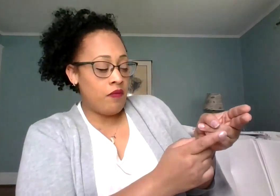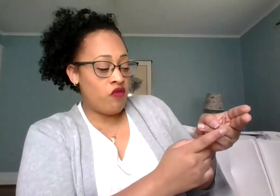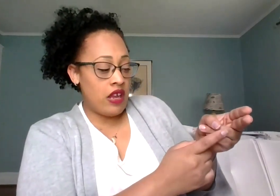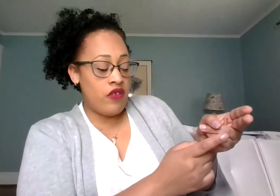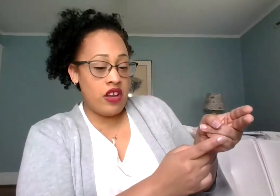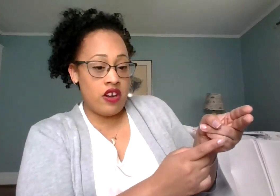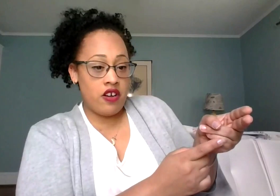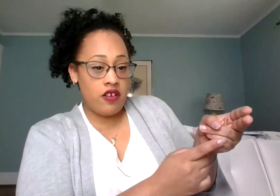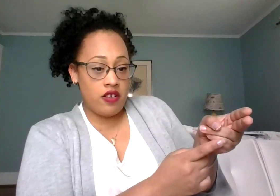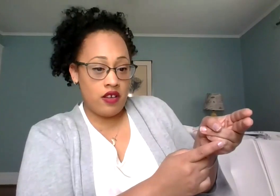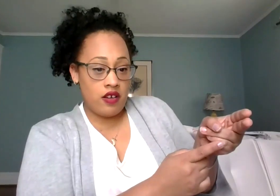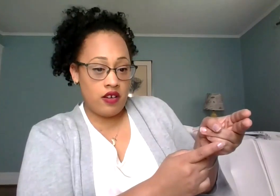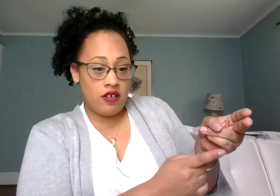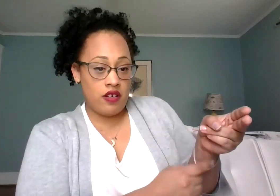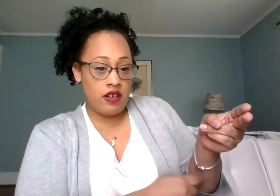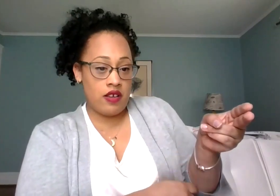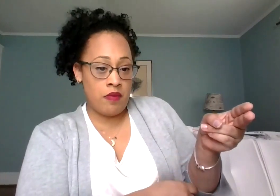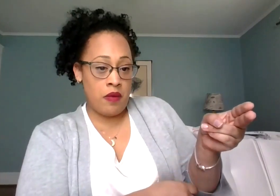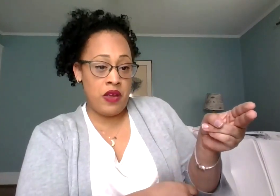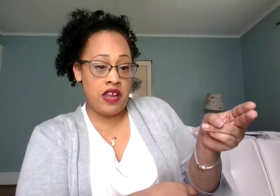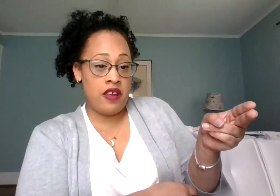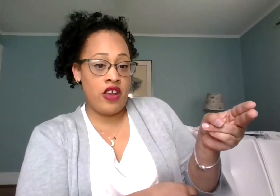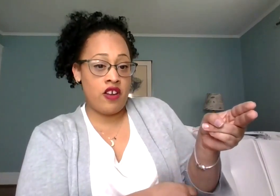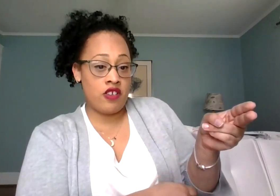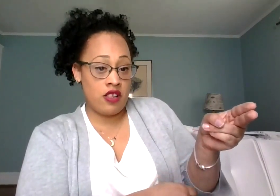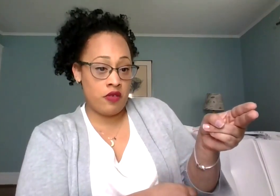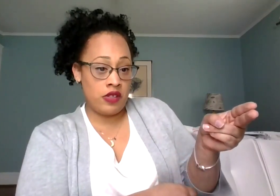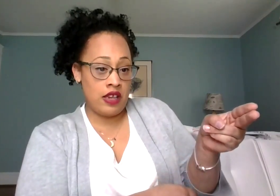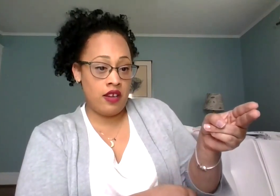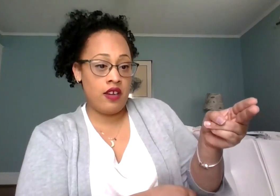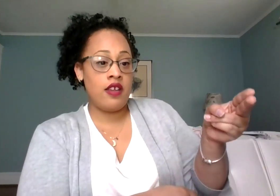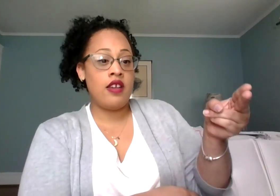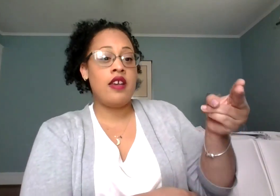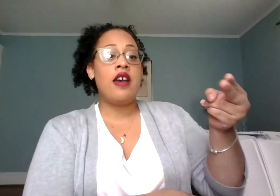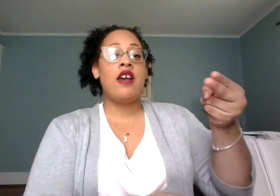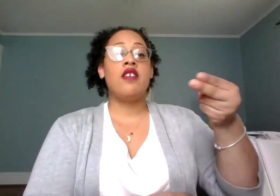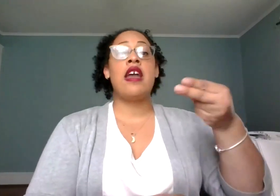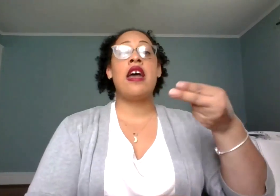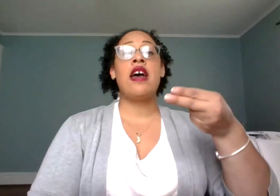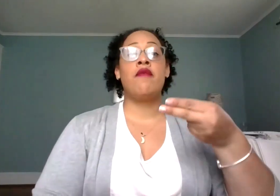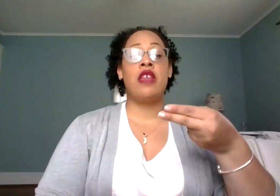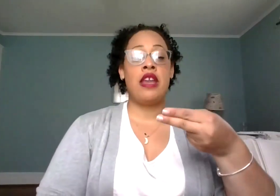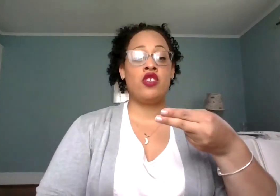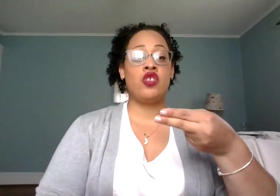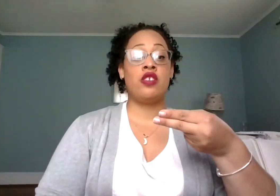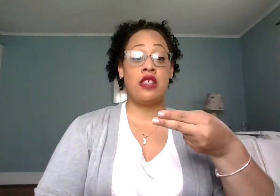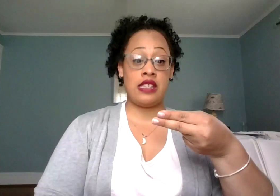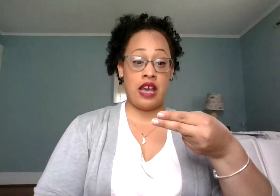ring finger? My pinky finger is closed in. We have the H to the side.